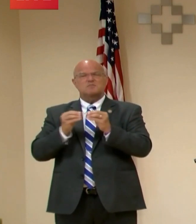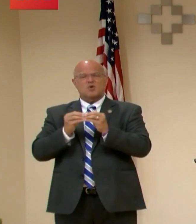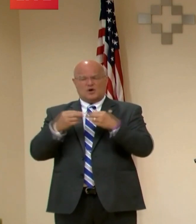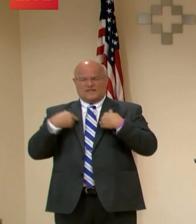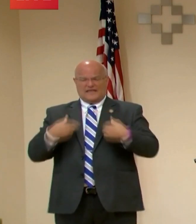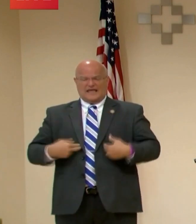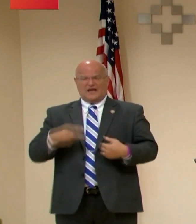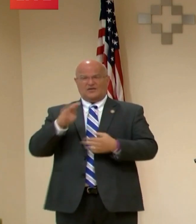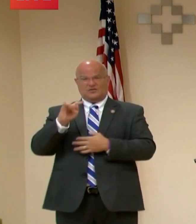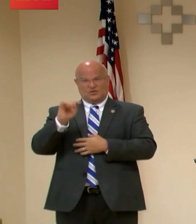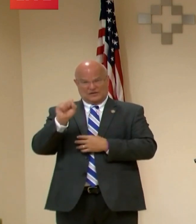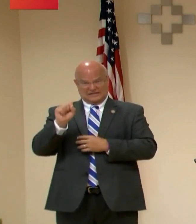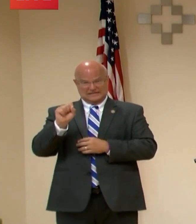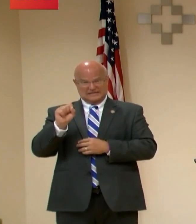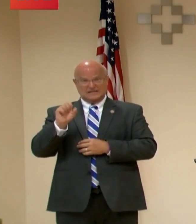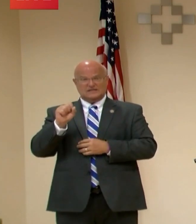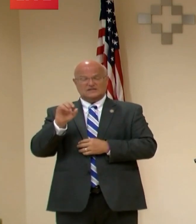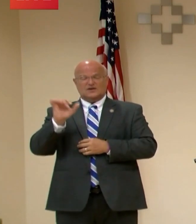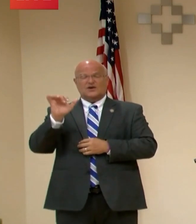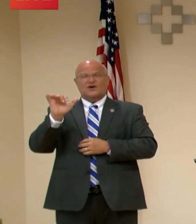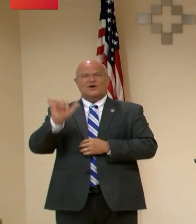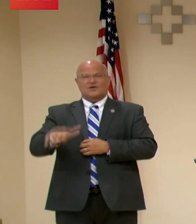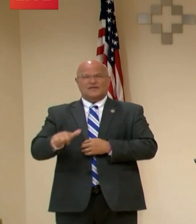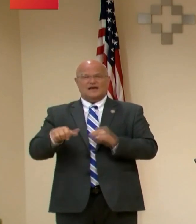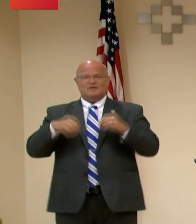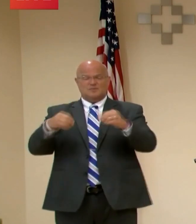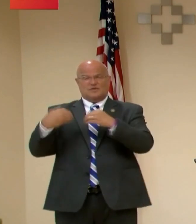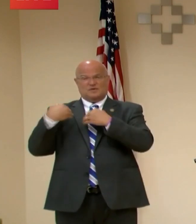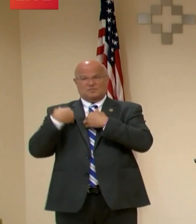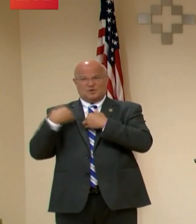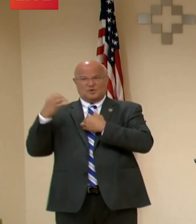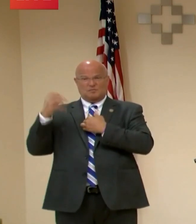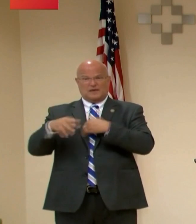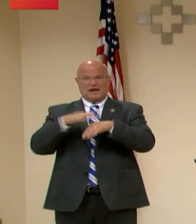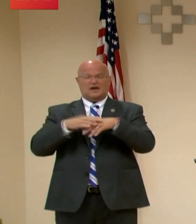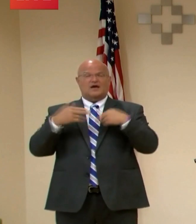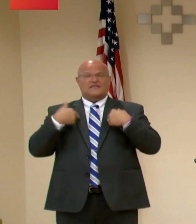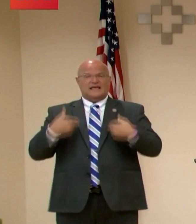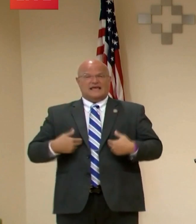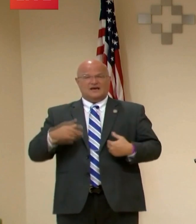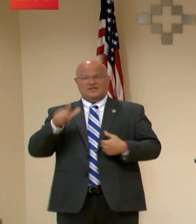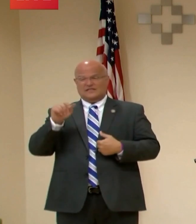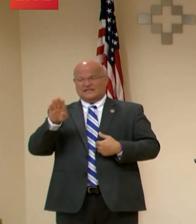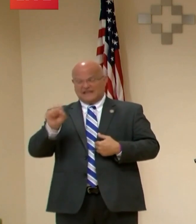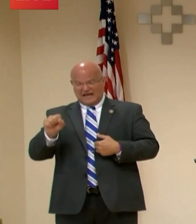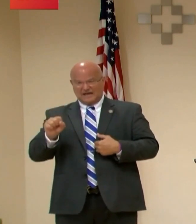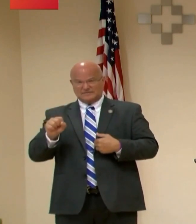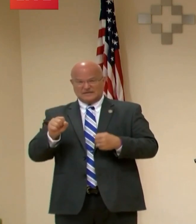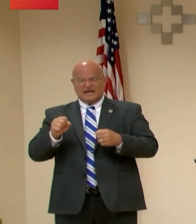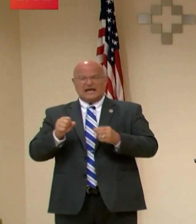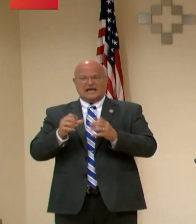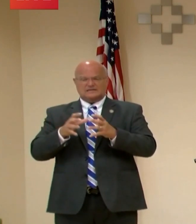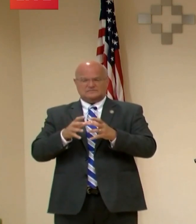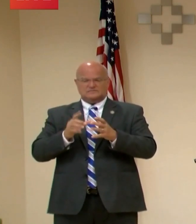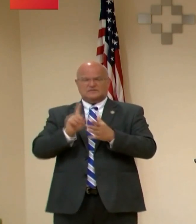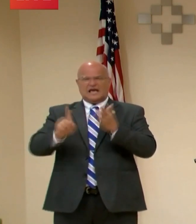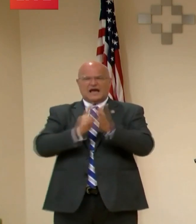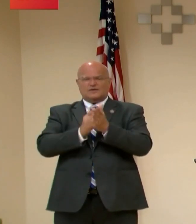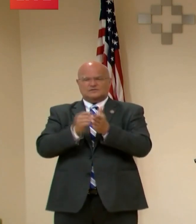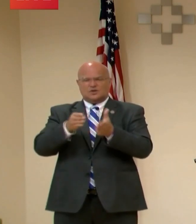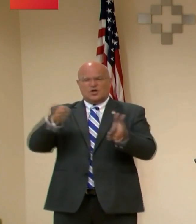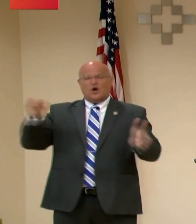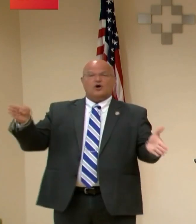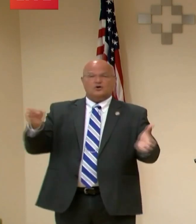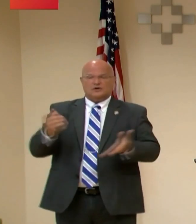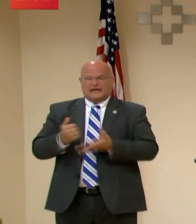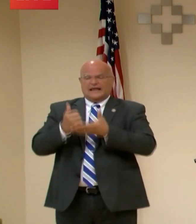the health units so that it would put the burden on the public health laboratories. We expanded the hours, and I think